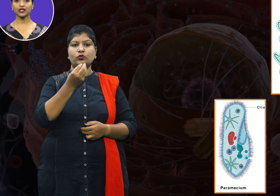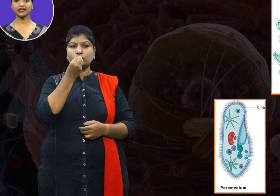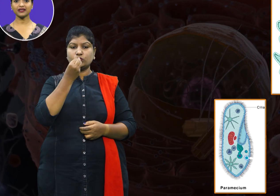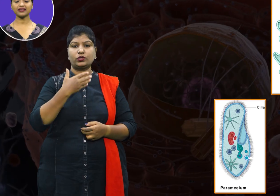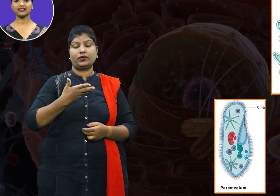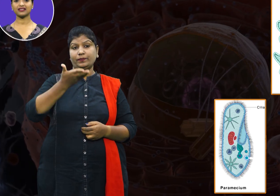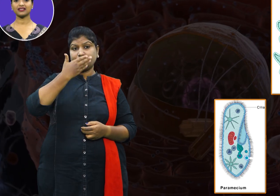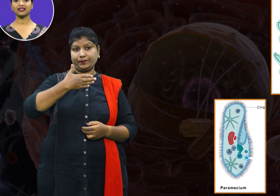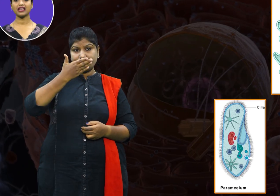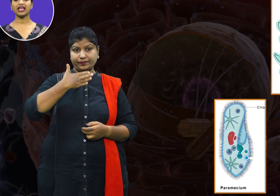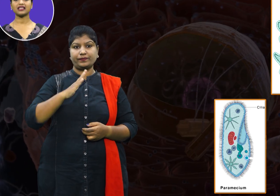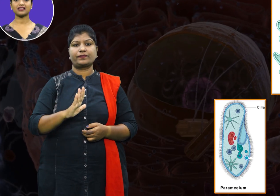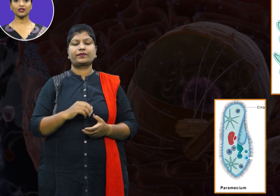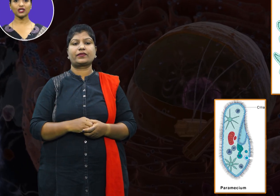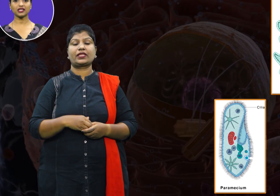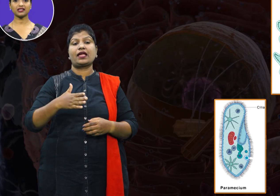respiration,